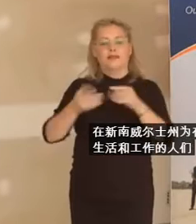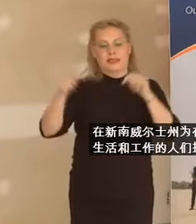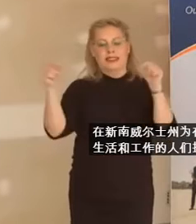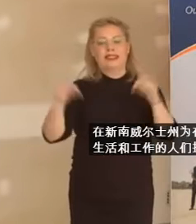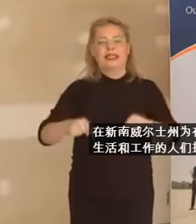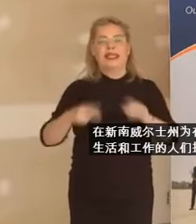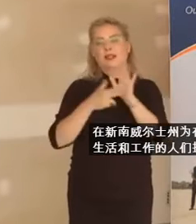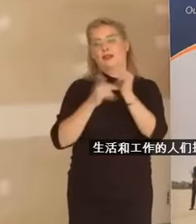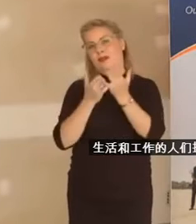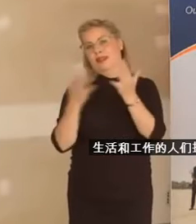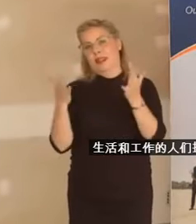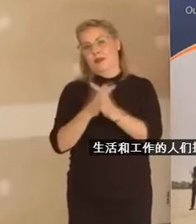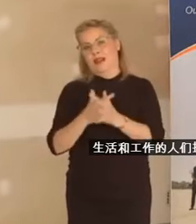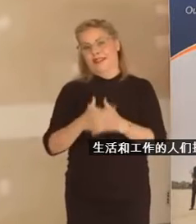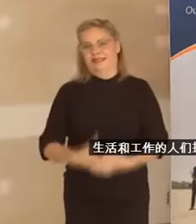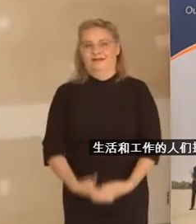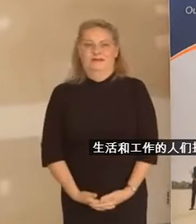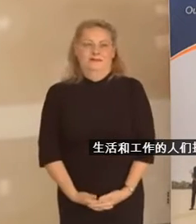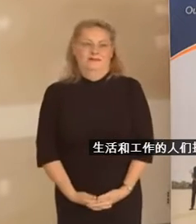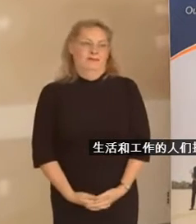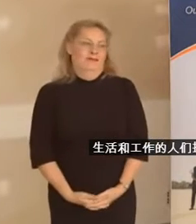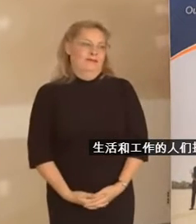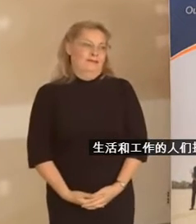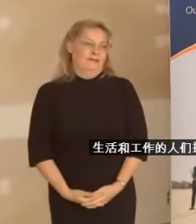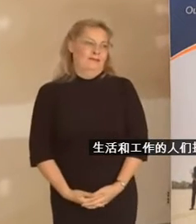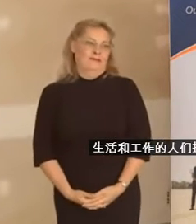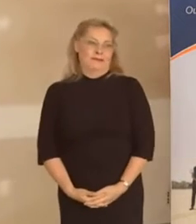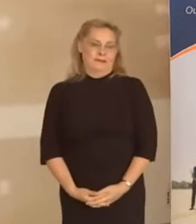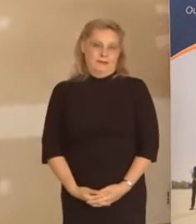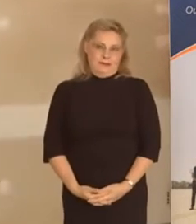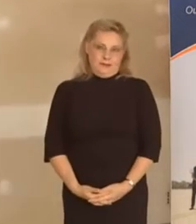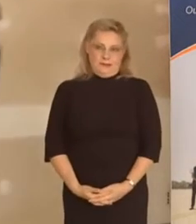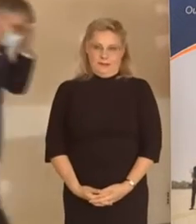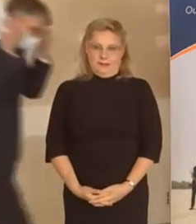who live and work in New South Wales.